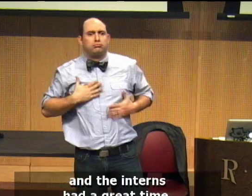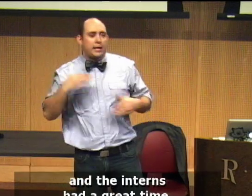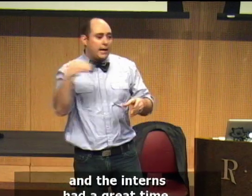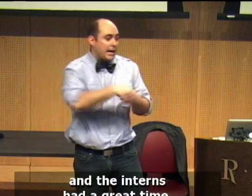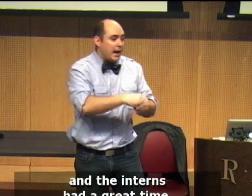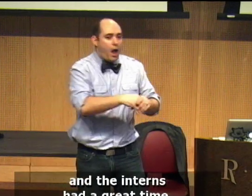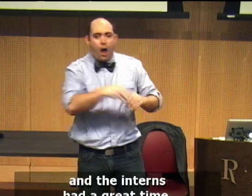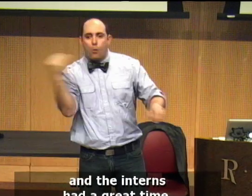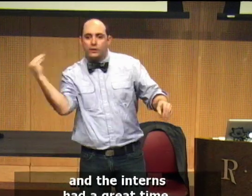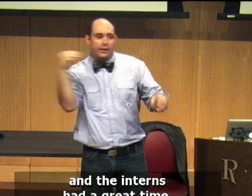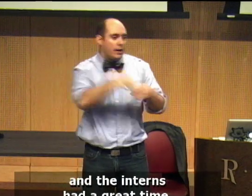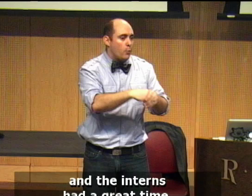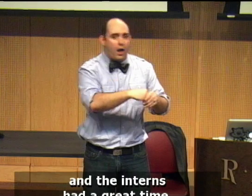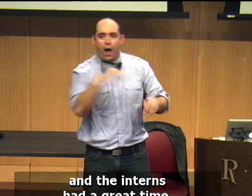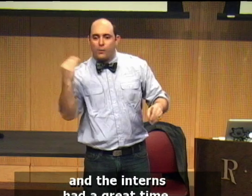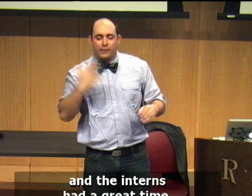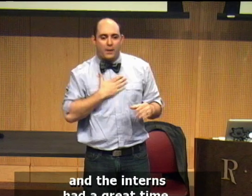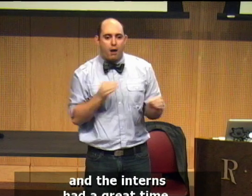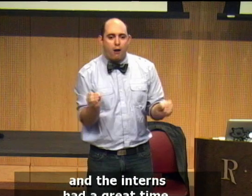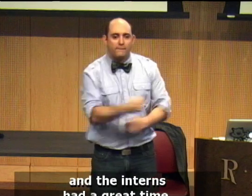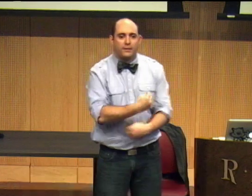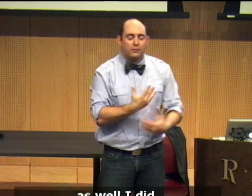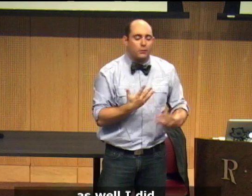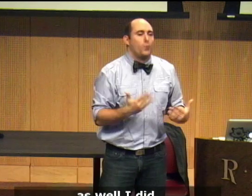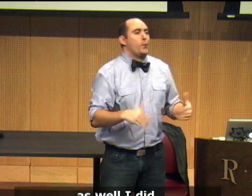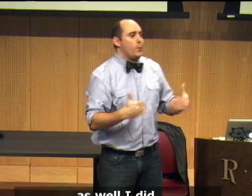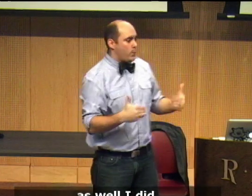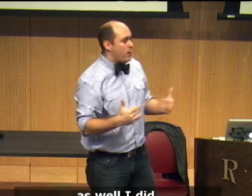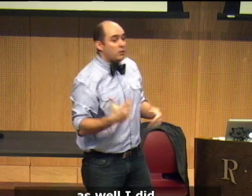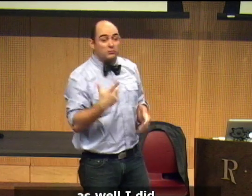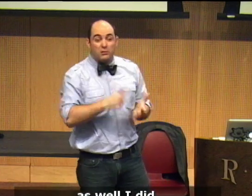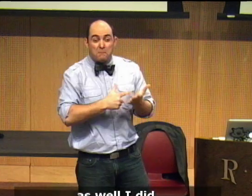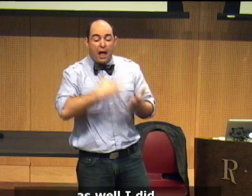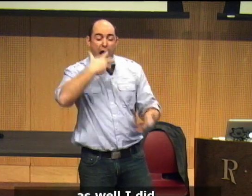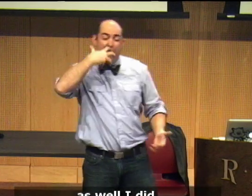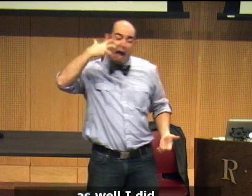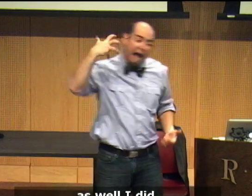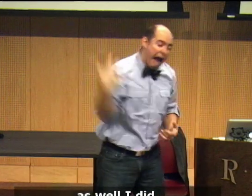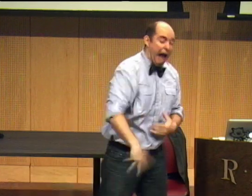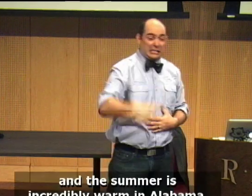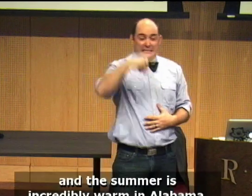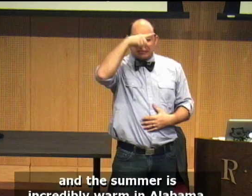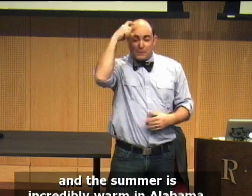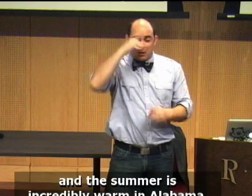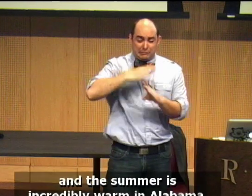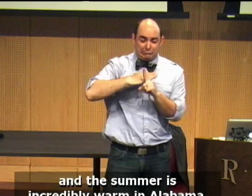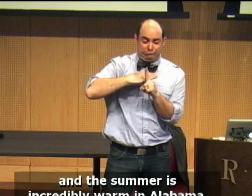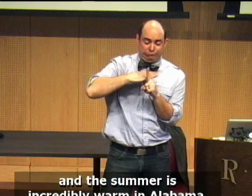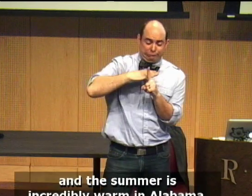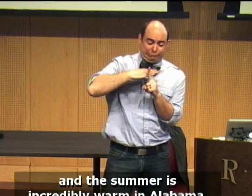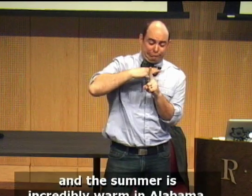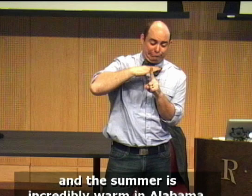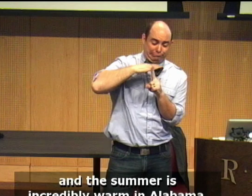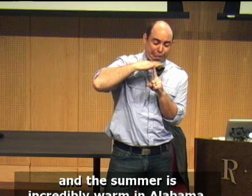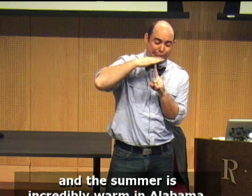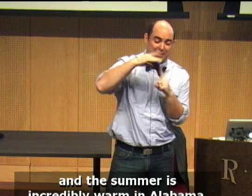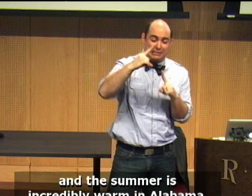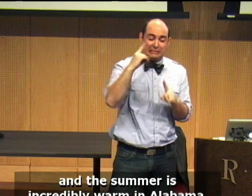the interns had a great time, as well I did. And the summer is incredibly warm